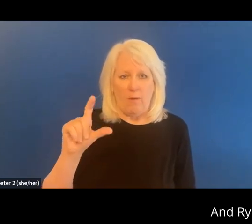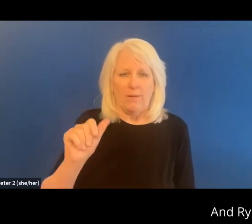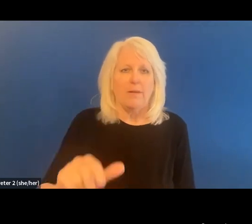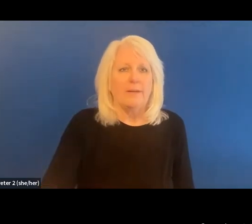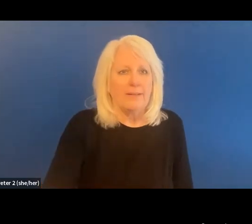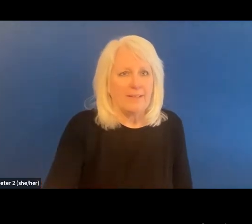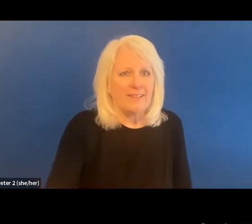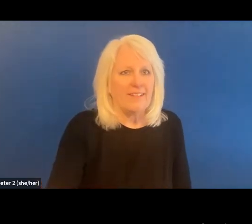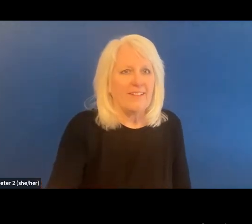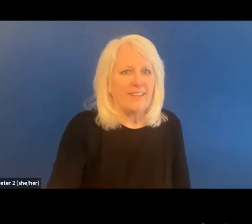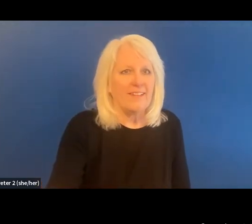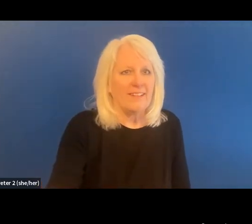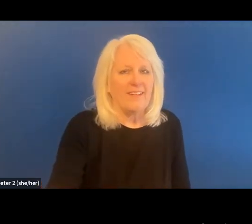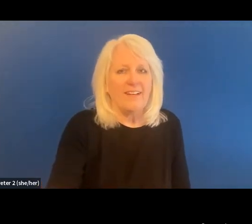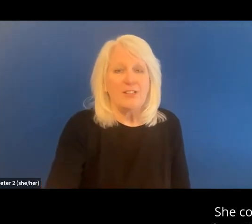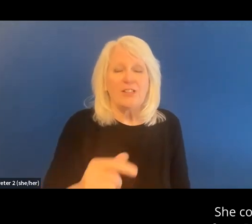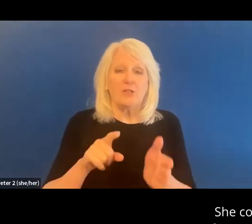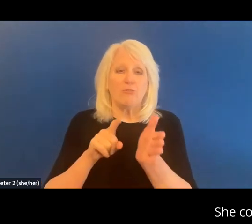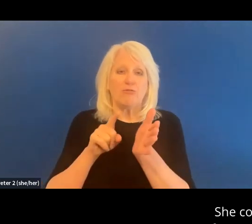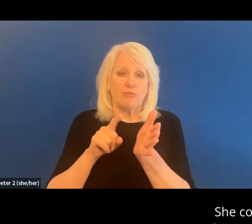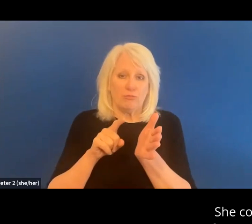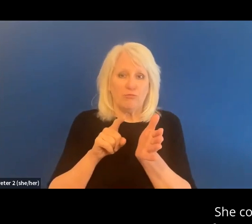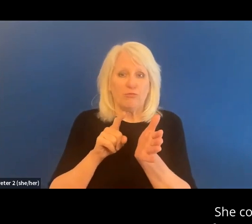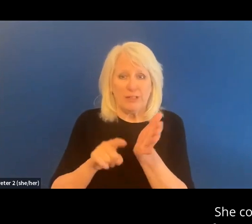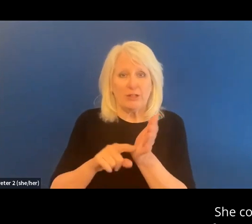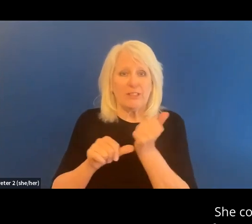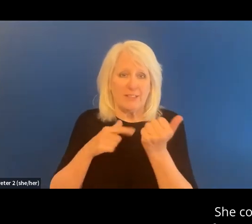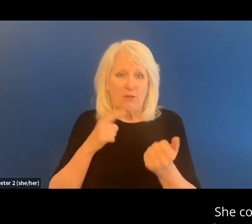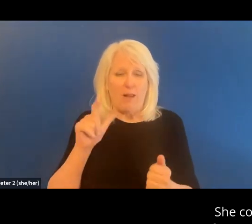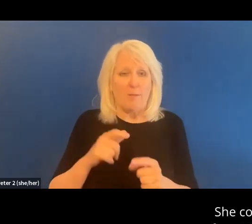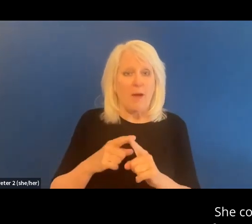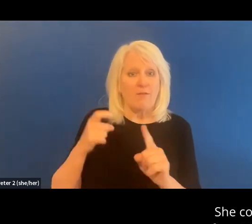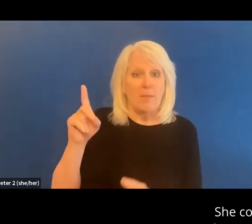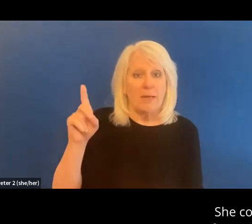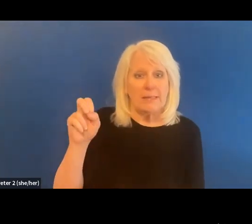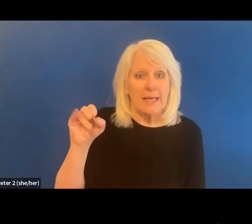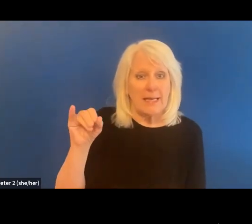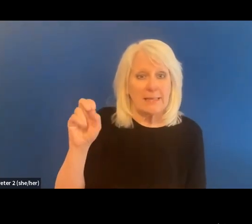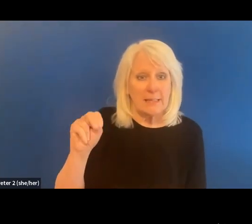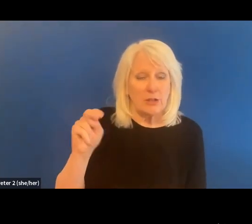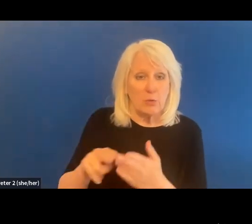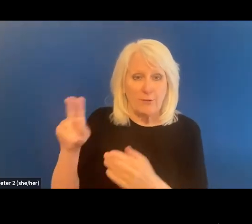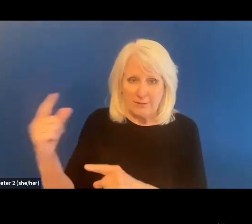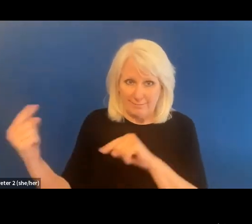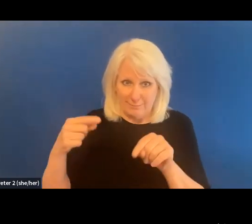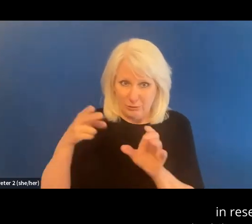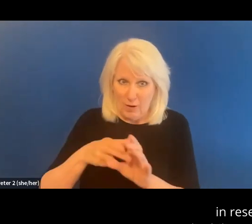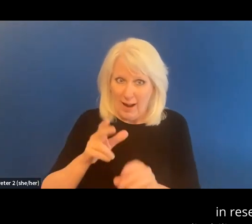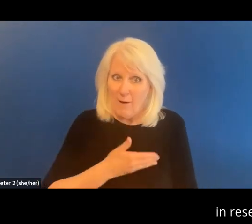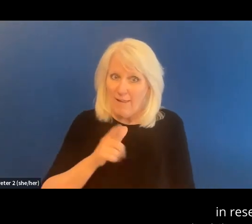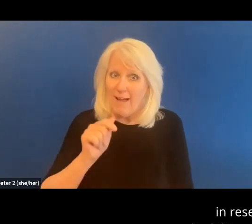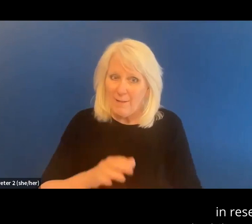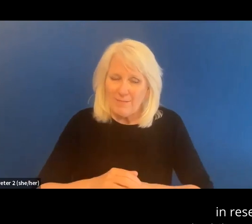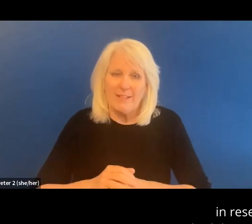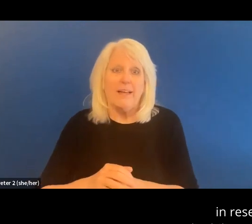assistant for the Meeks Research Lab. She comes to our team from Denison University and is excited to get involved in